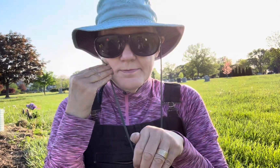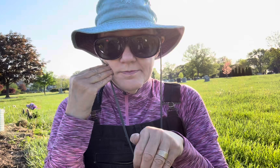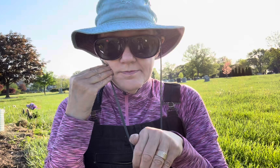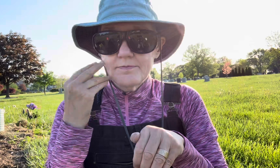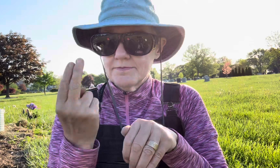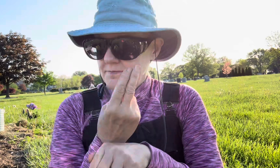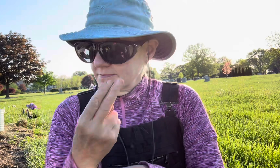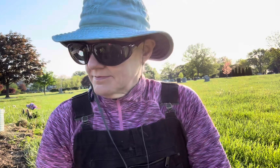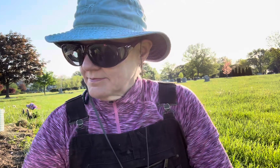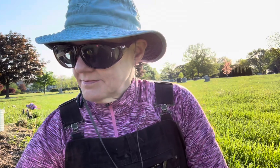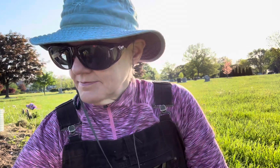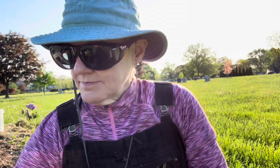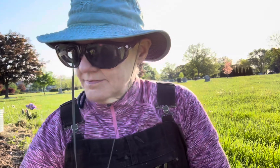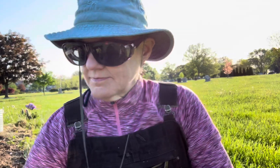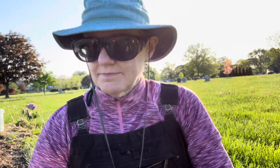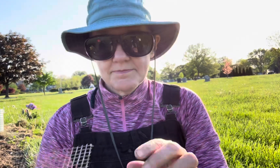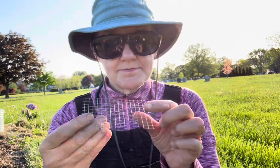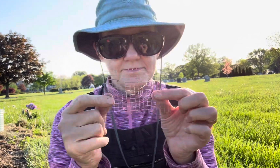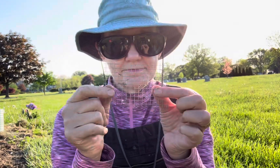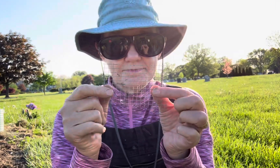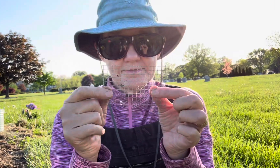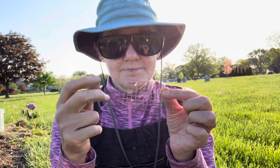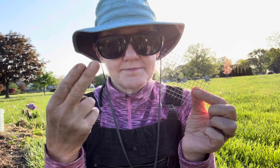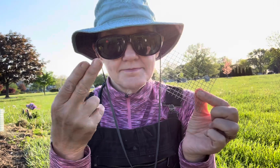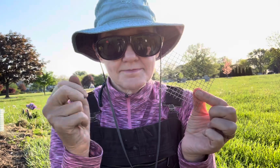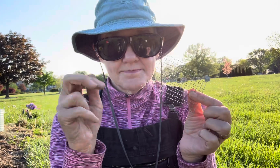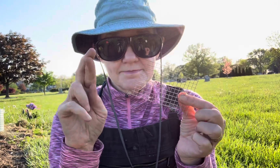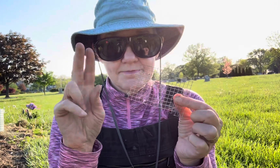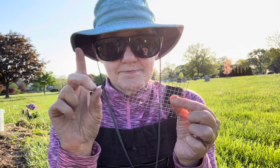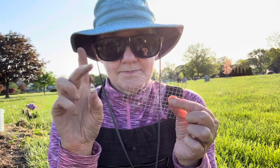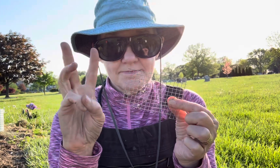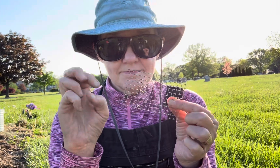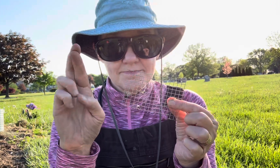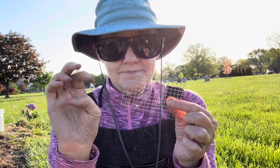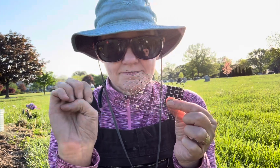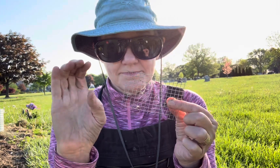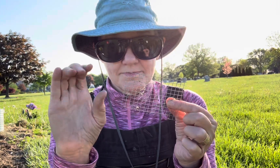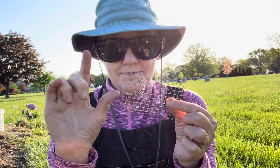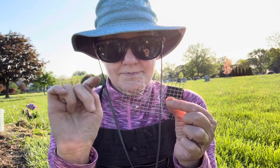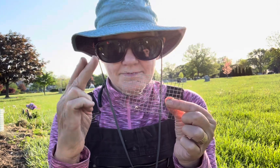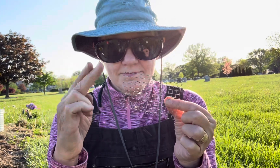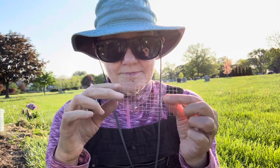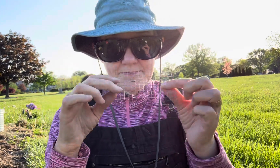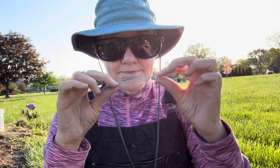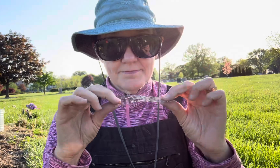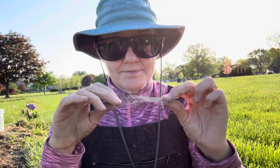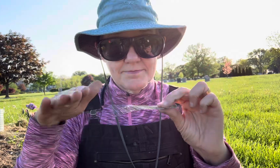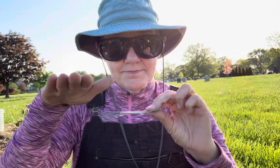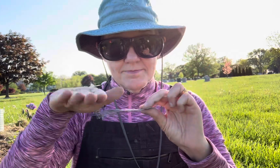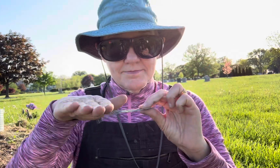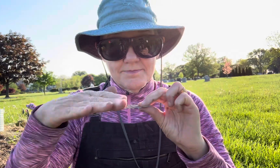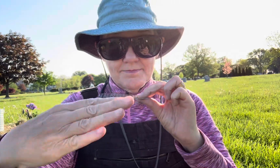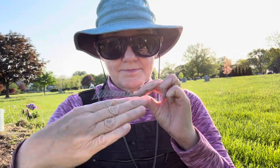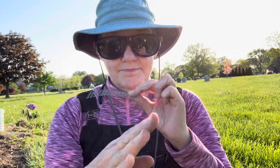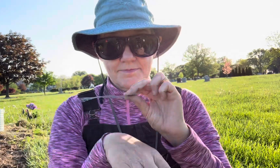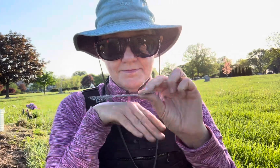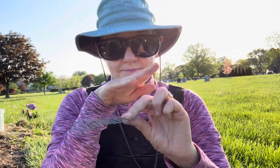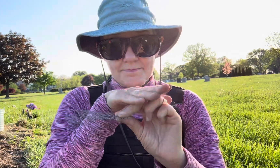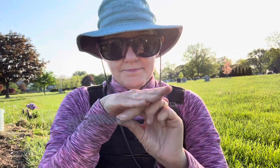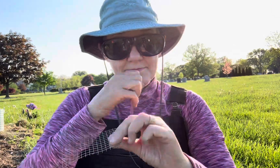up. So at home, I use little squares of hardware cloth, and I surround the plant, I surround the